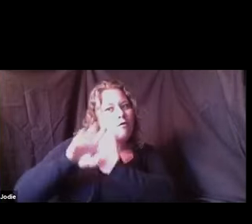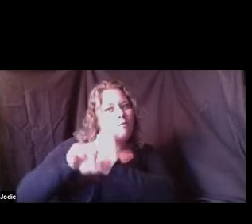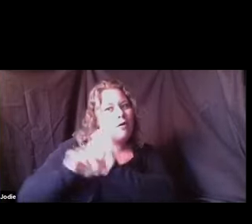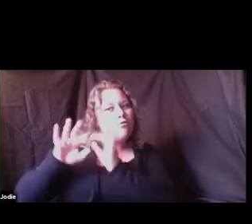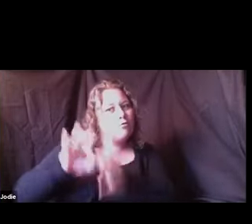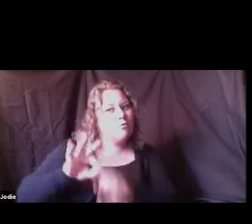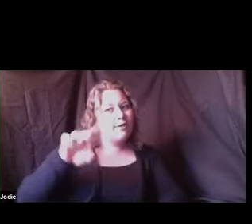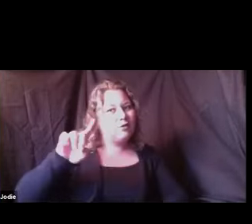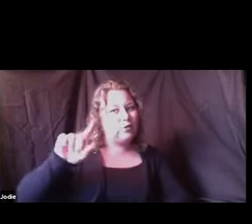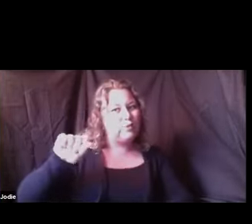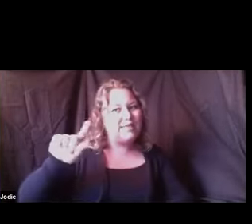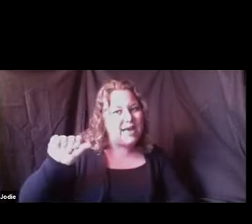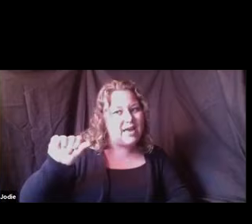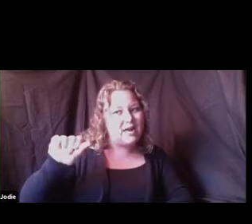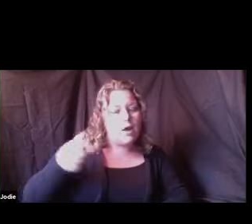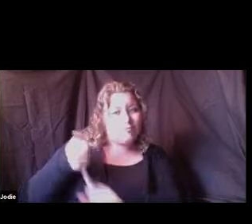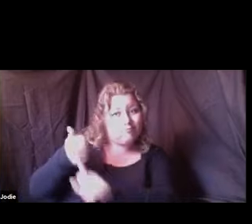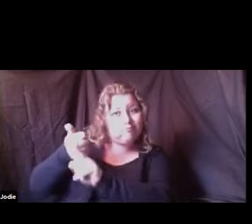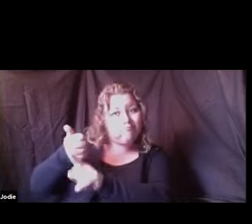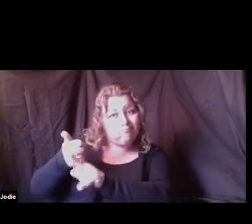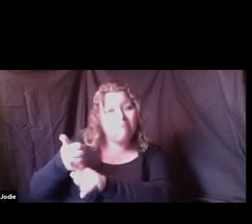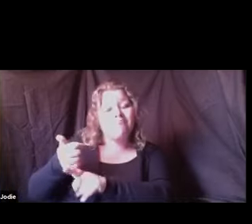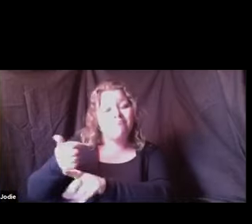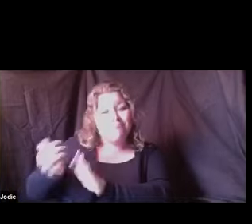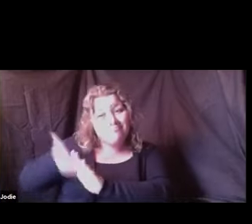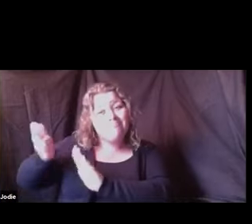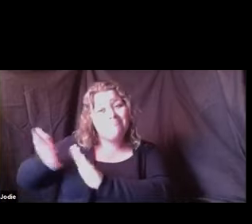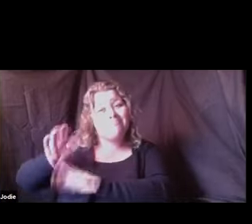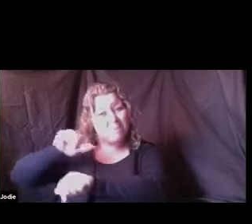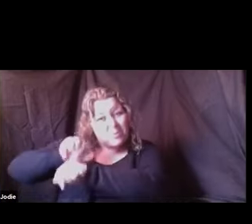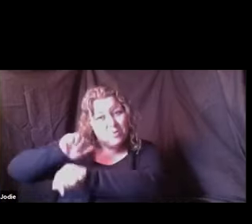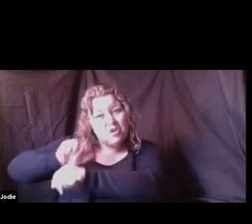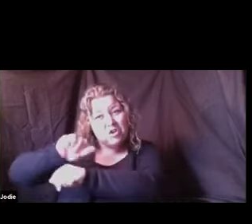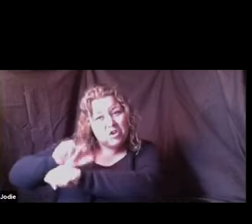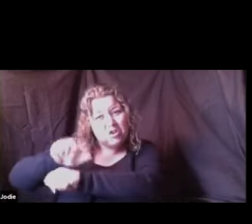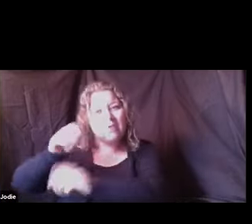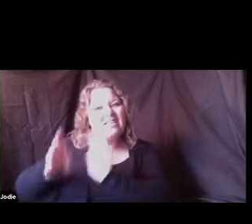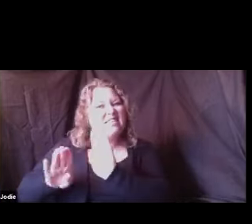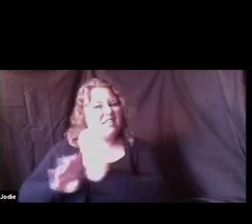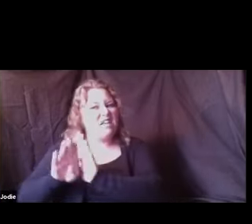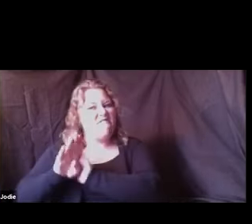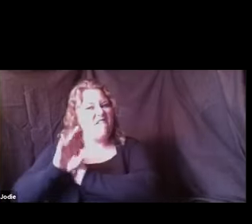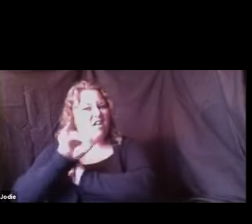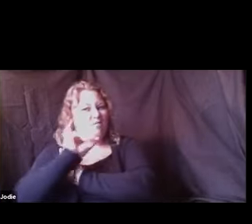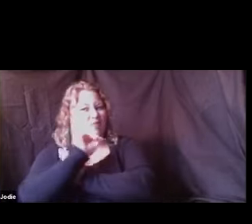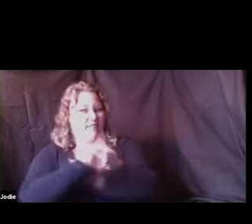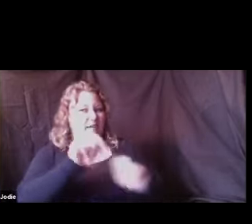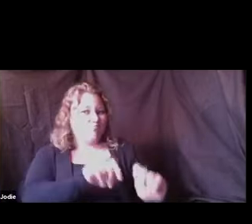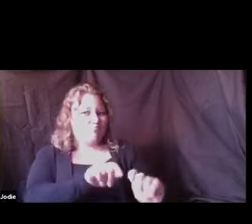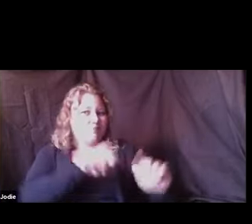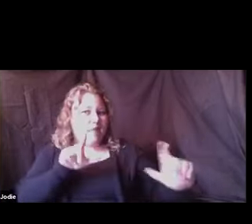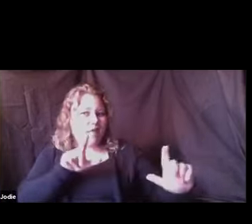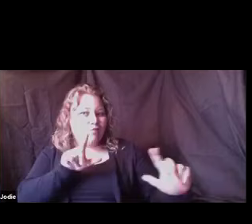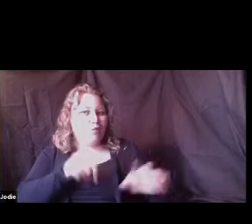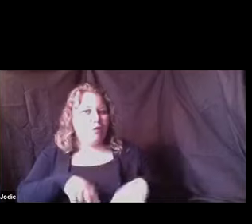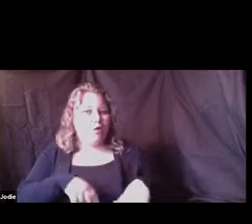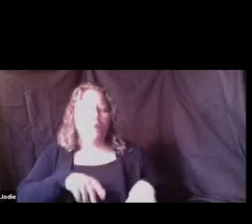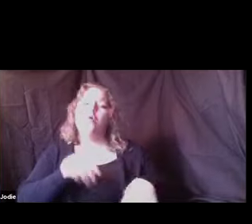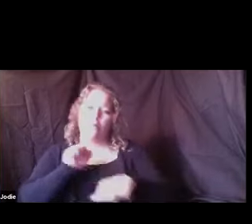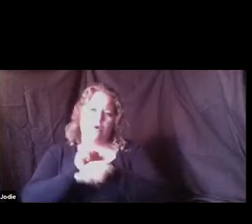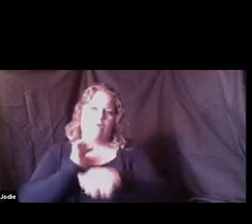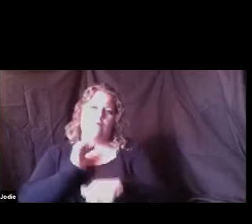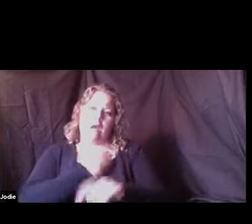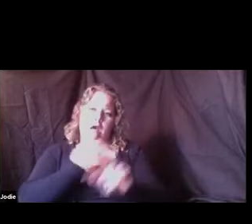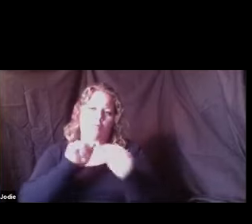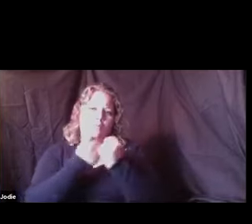the person working on the development of the product, of course, in conjunction with a lot of our team members on